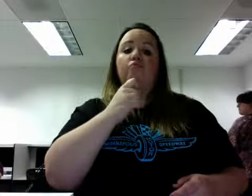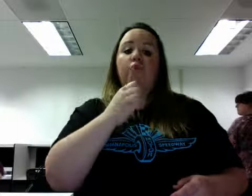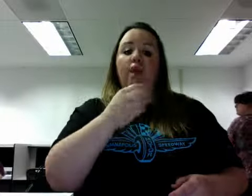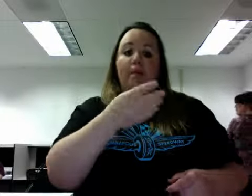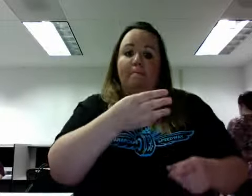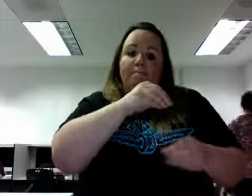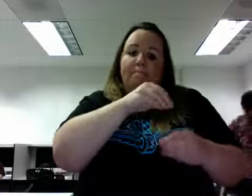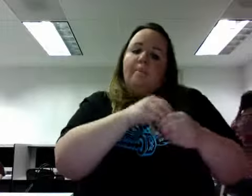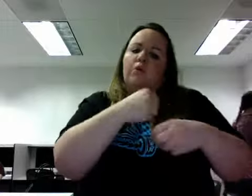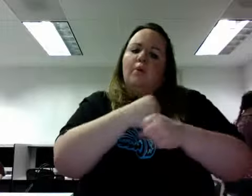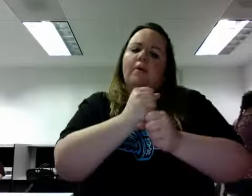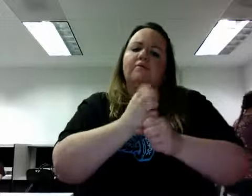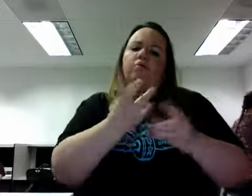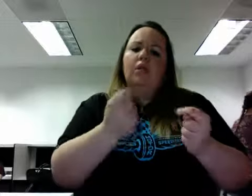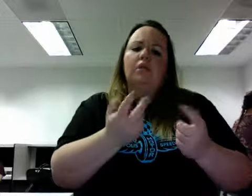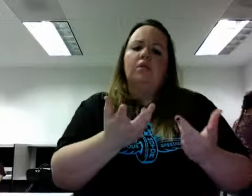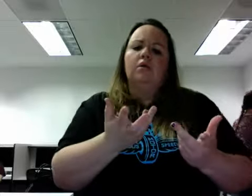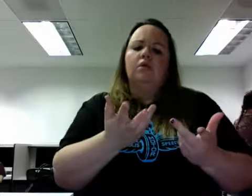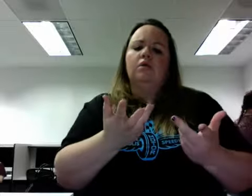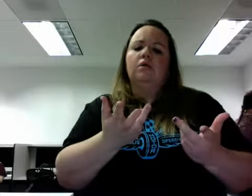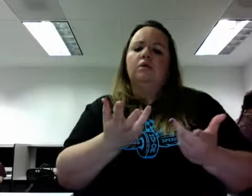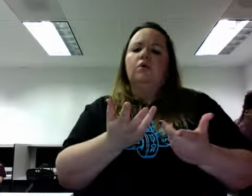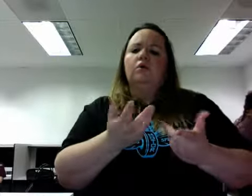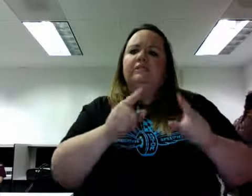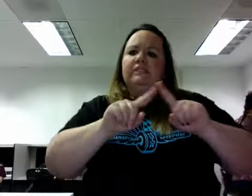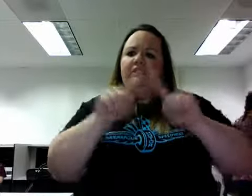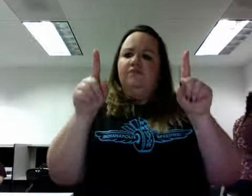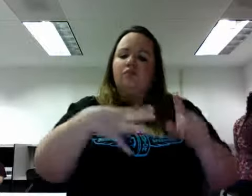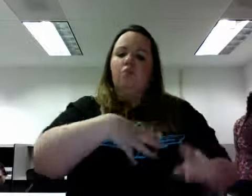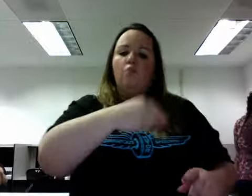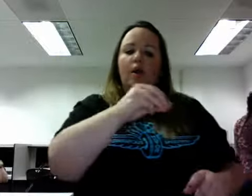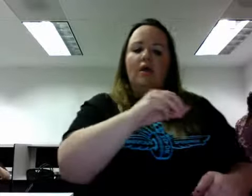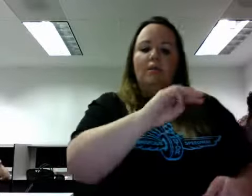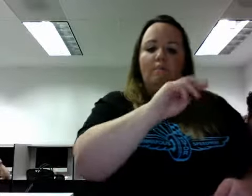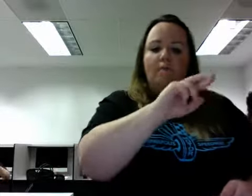make? What's the difference? There's something different about it. What do we know about red bone marrow?